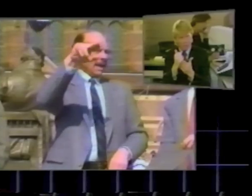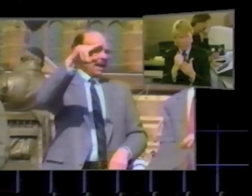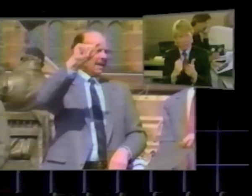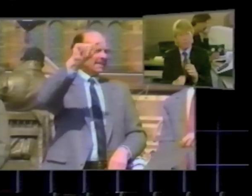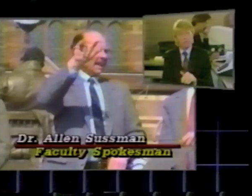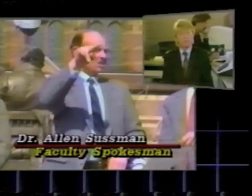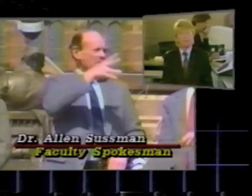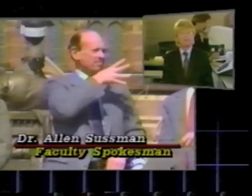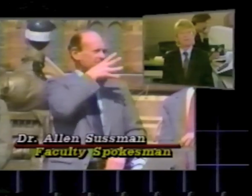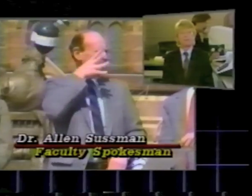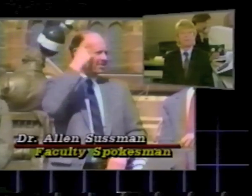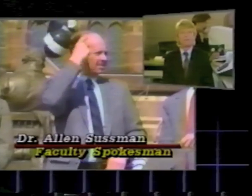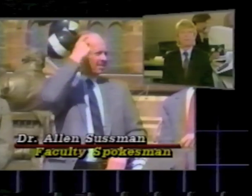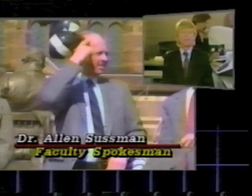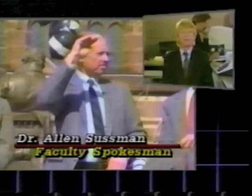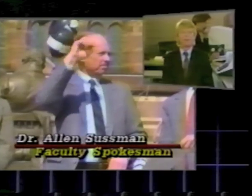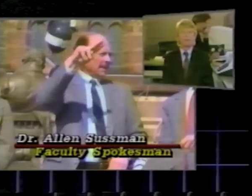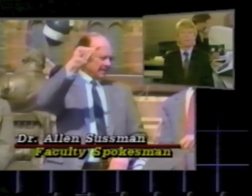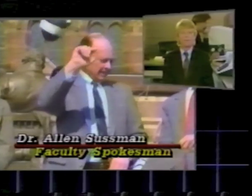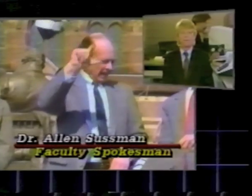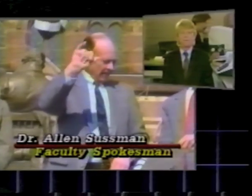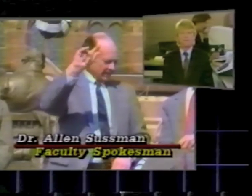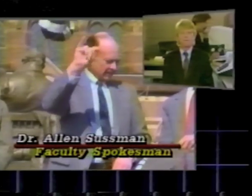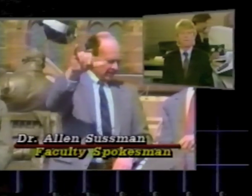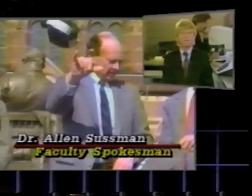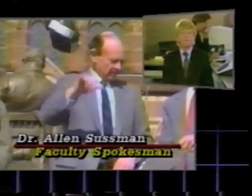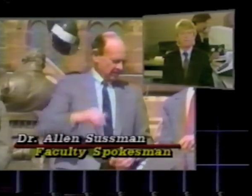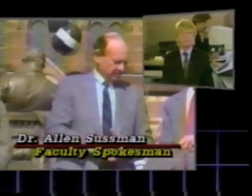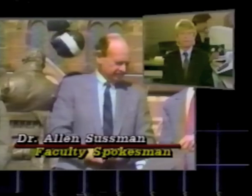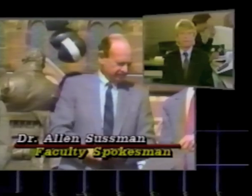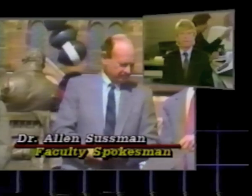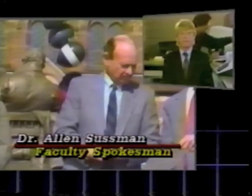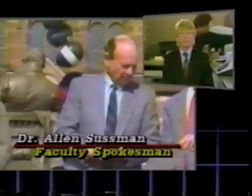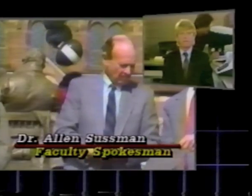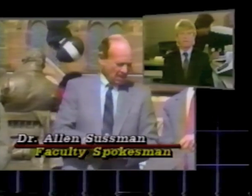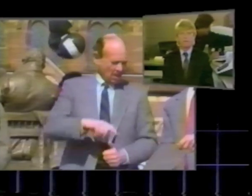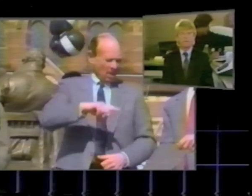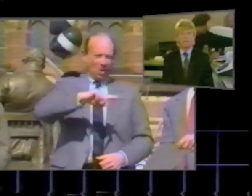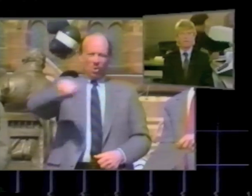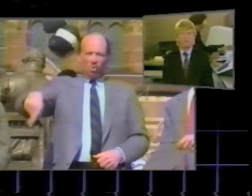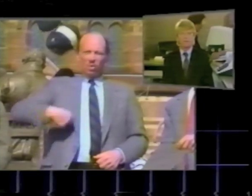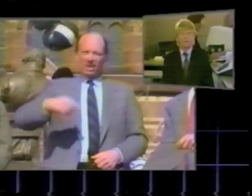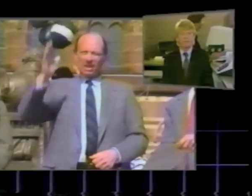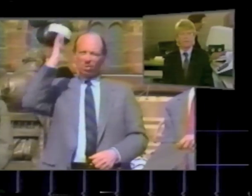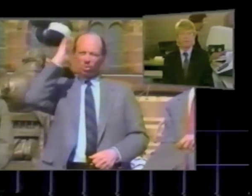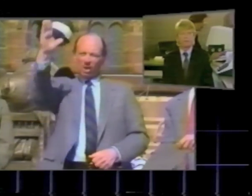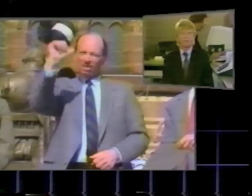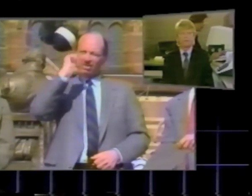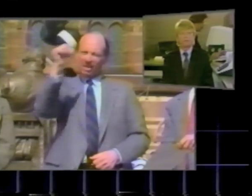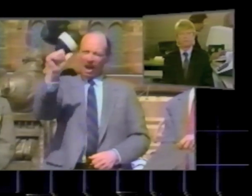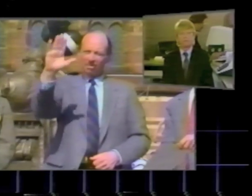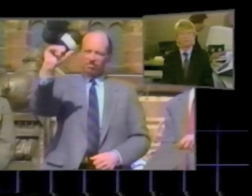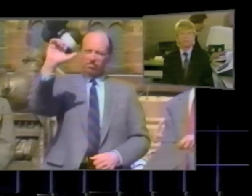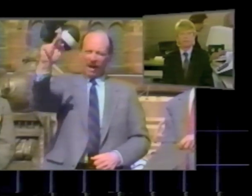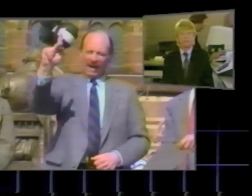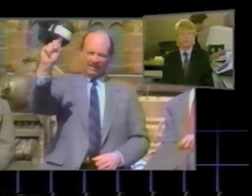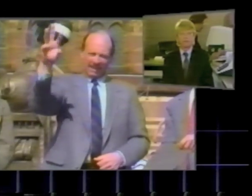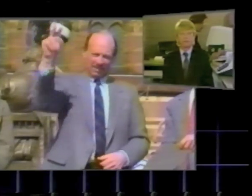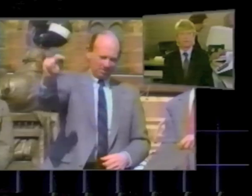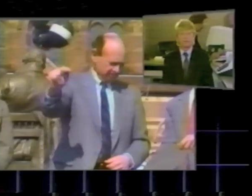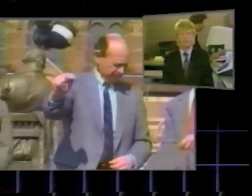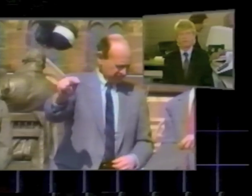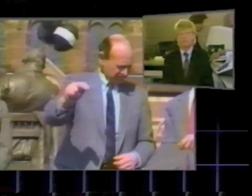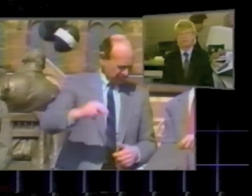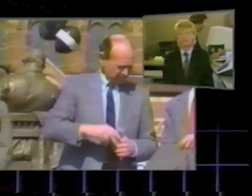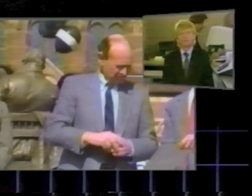To call the Gallaudet University to call an end to this plantation mentality.